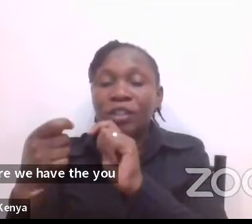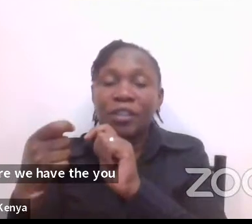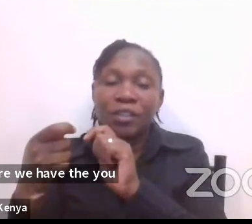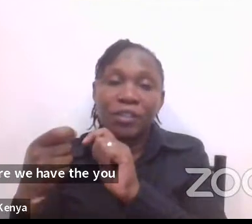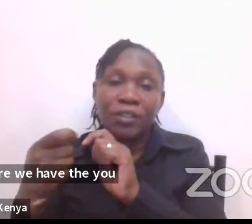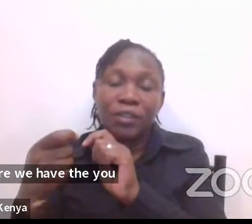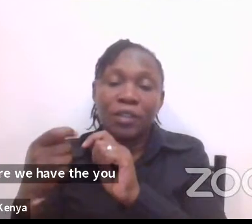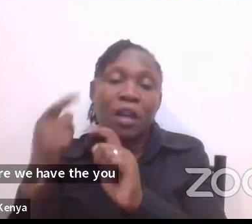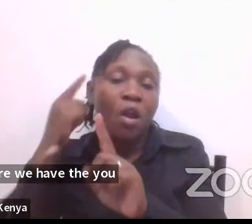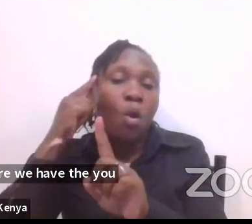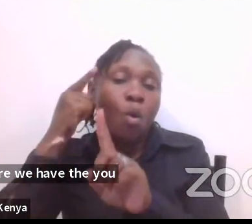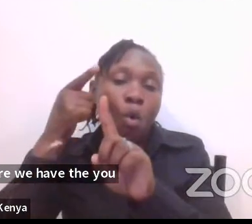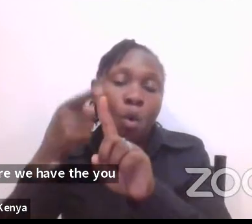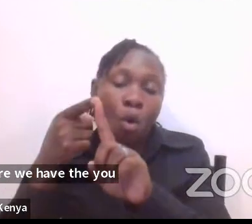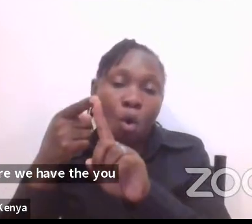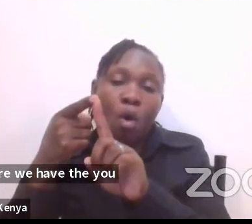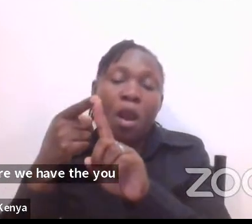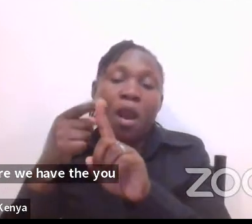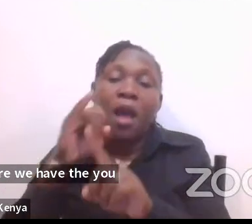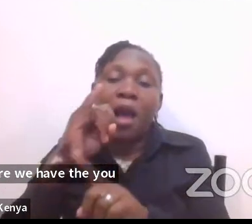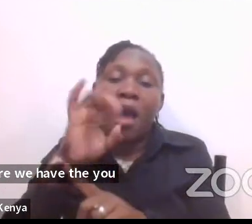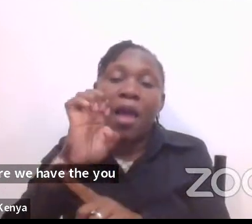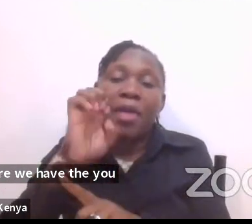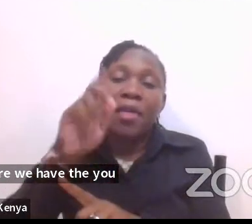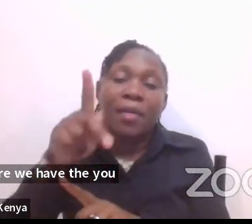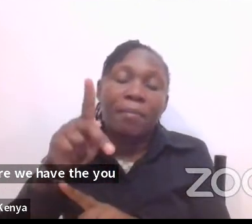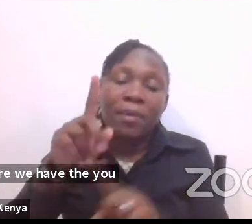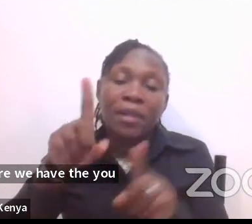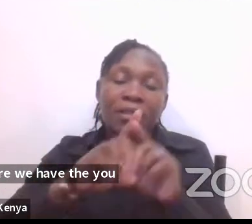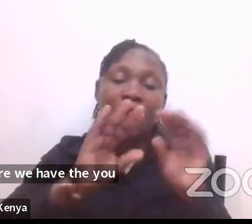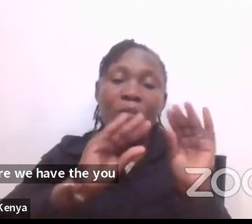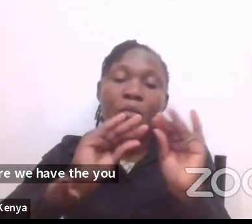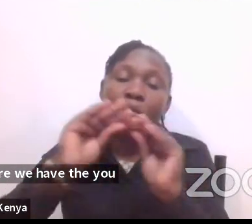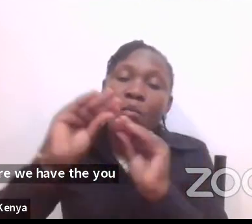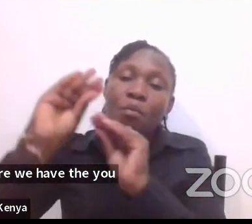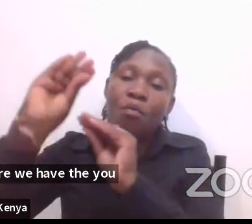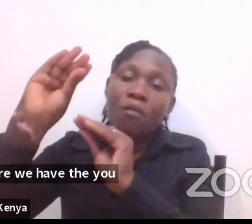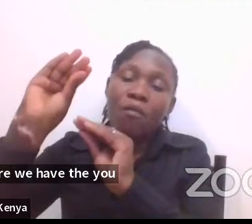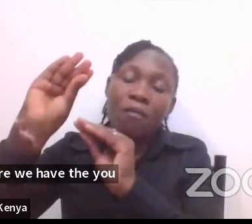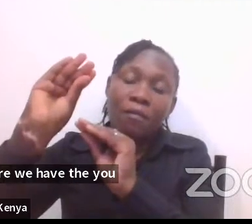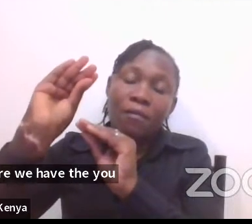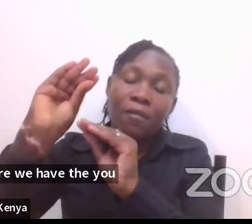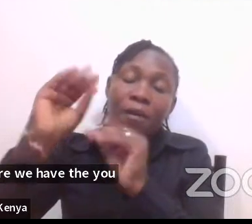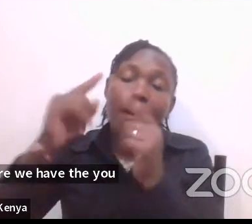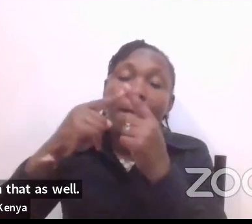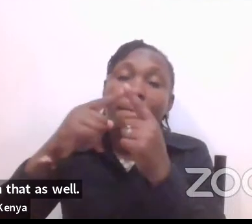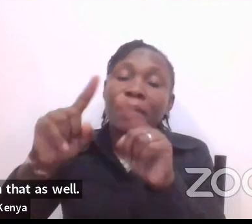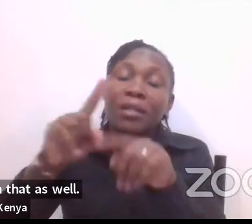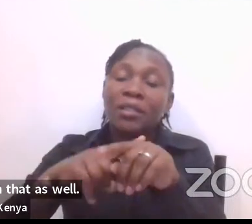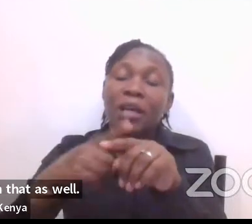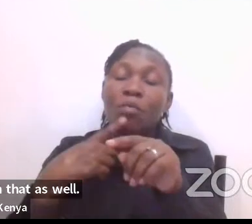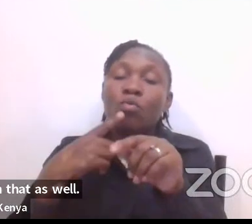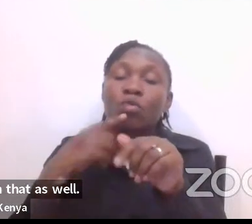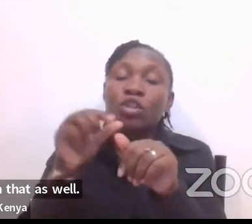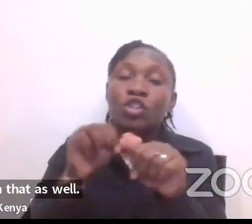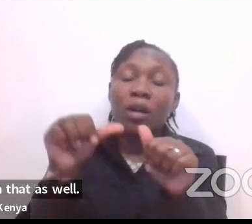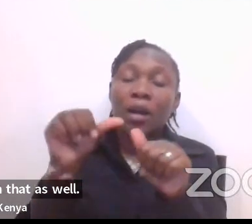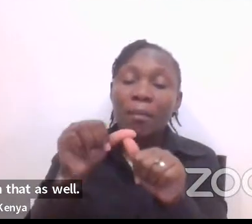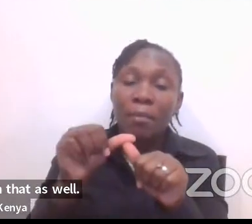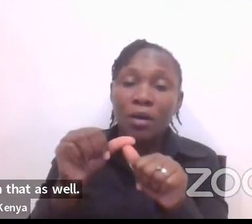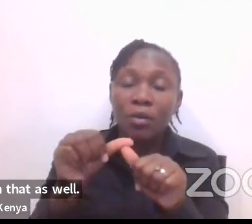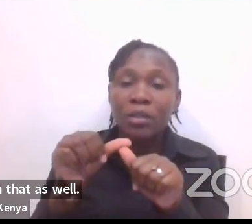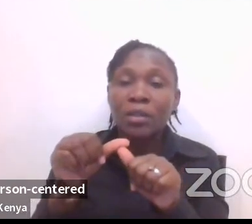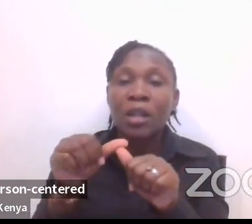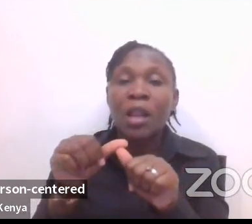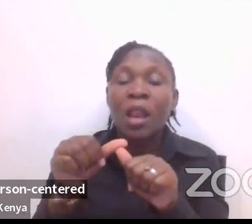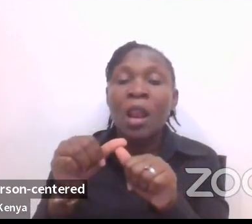goals, the transition IEP to go with that as well. But when we're talking about the person-centered approach, as